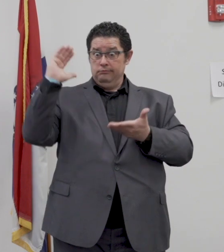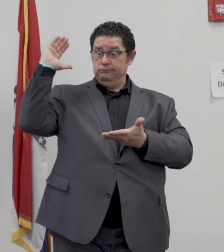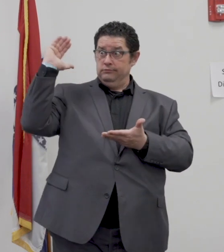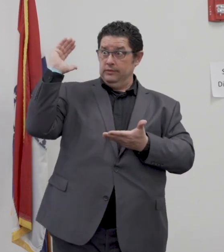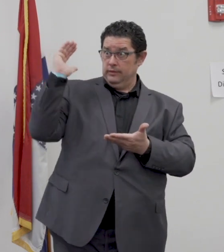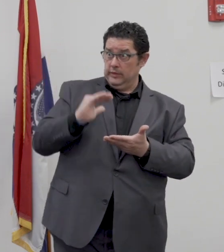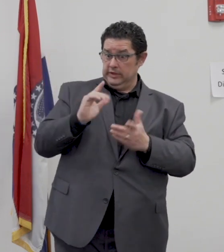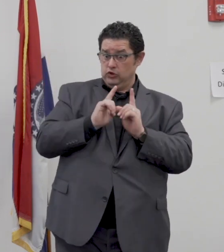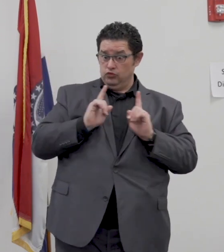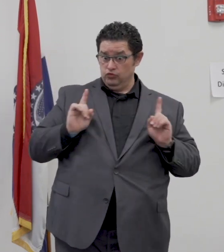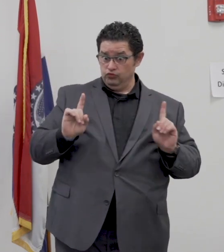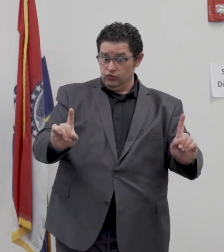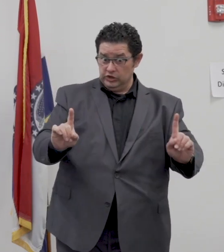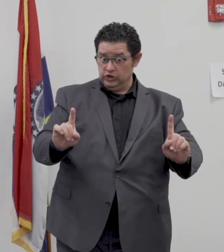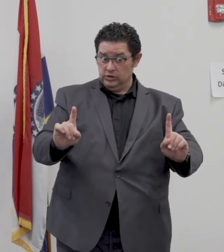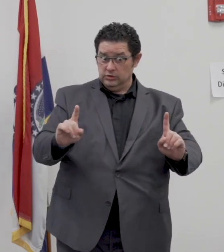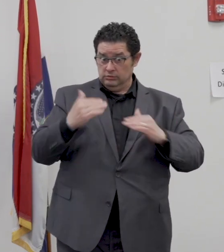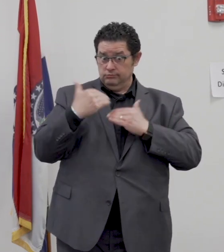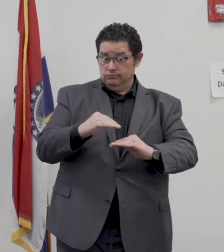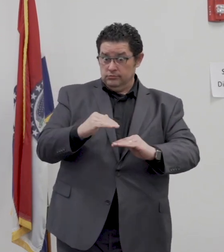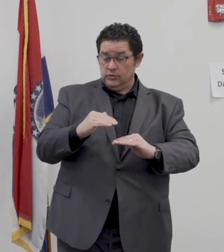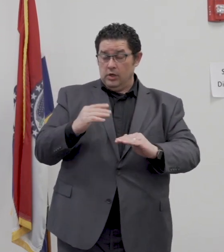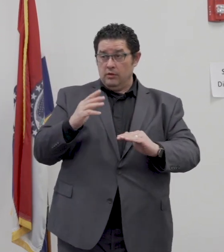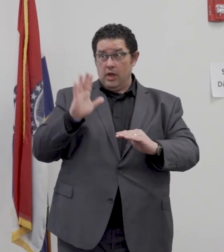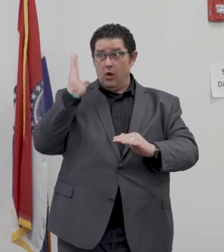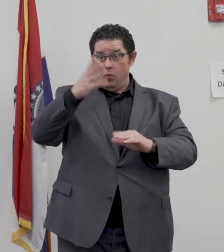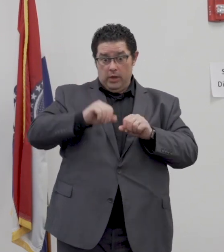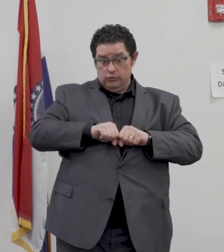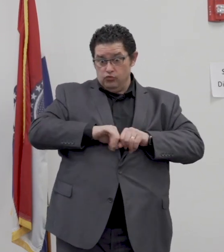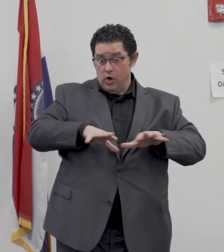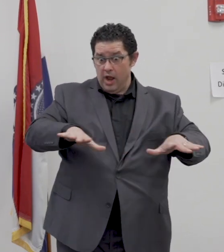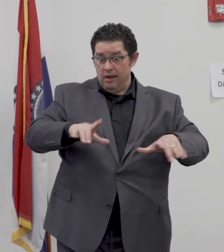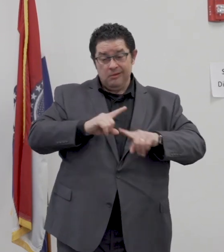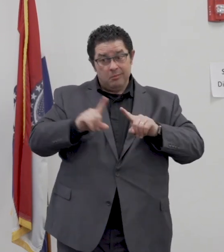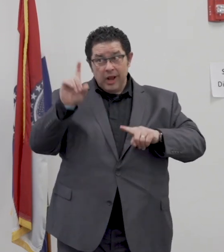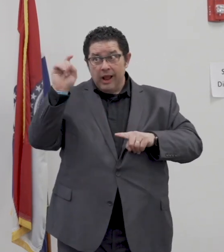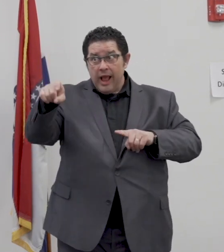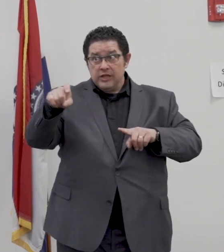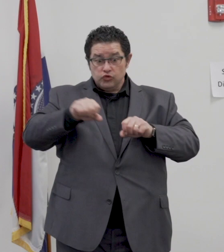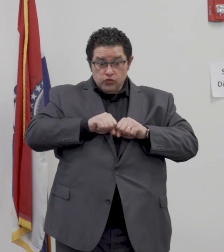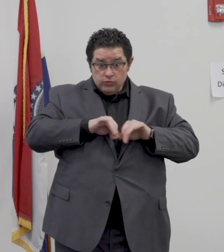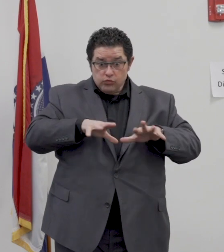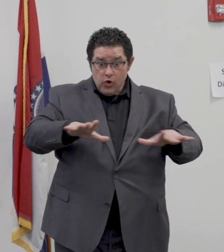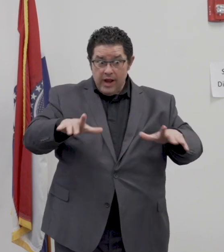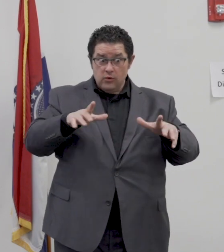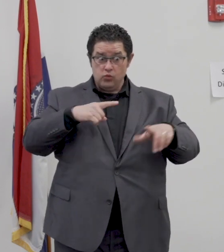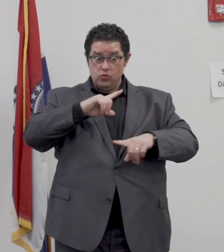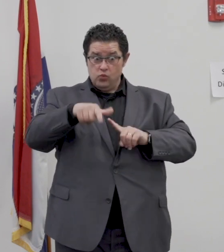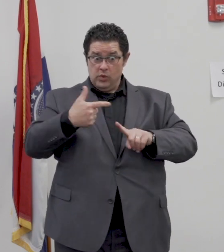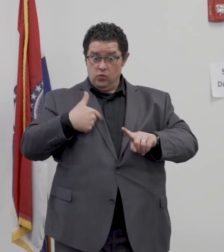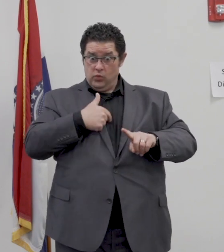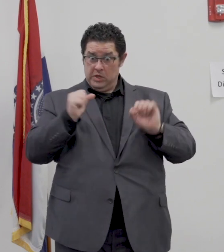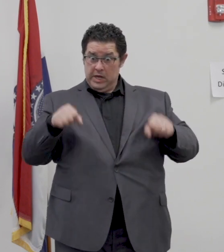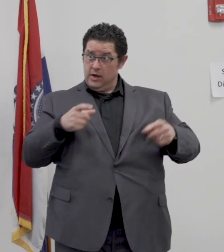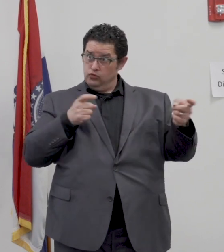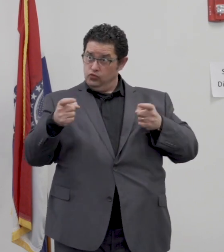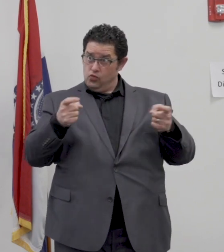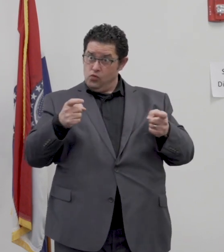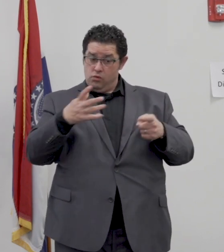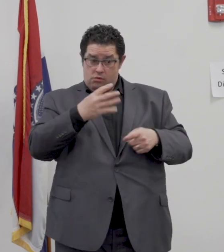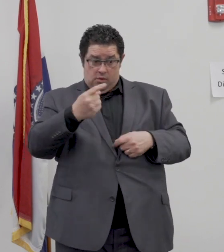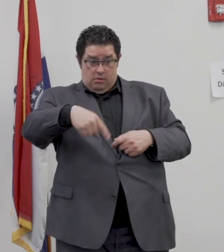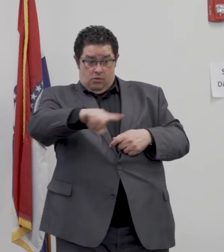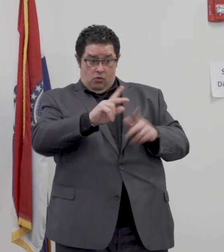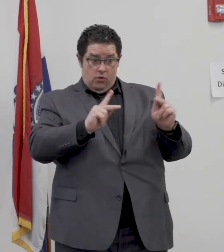spread in our community. It has to spread at a rate that is controlled, and we have to be able to provide medical care for the people that